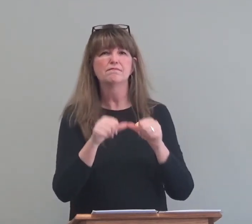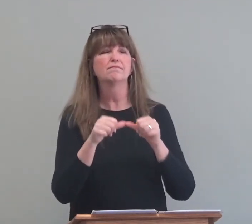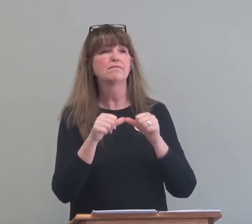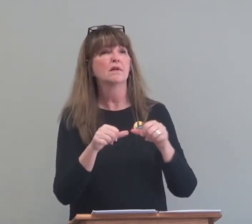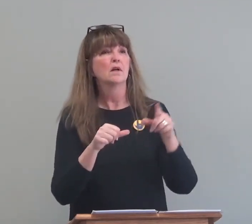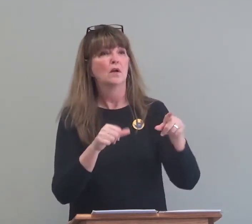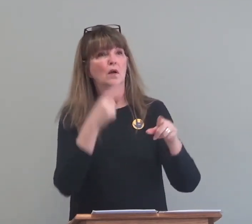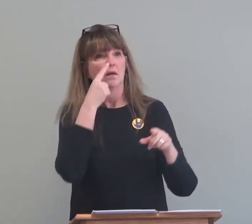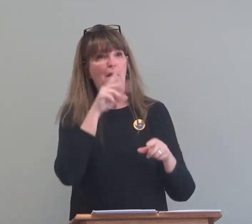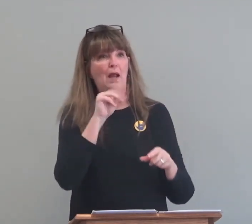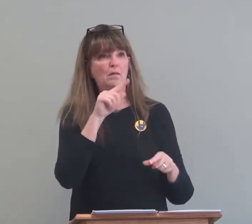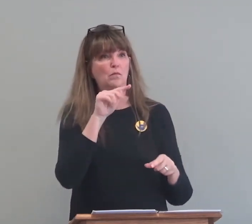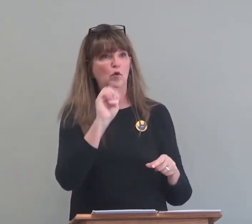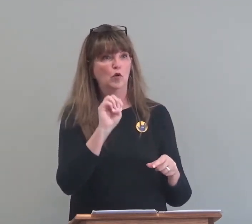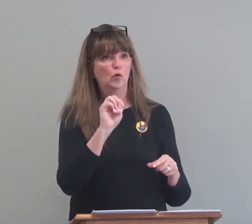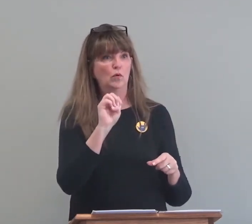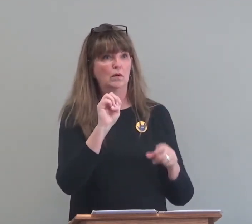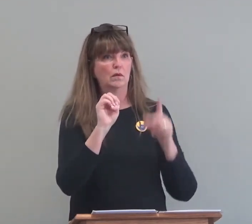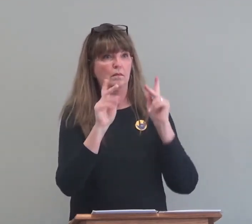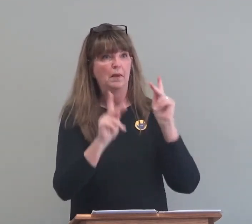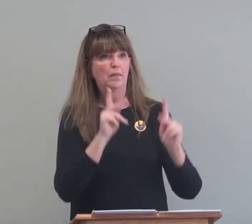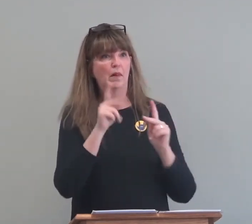not overnight or 1 or 2 weeks.